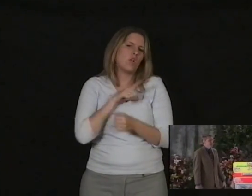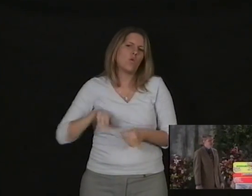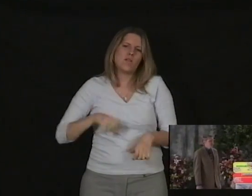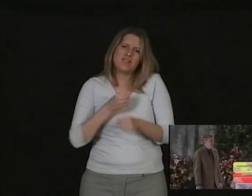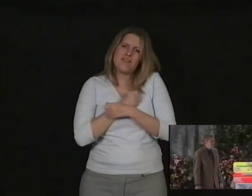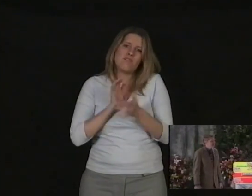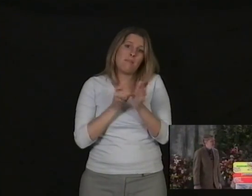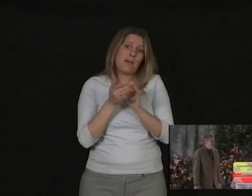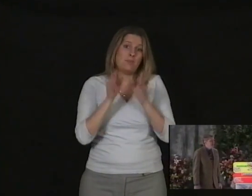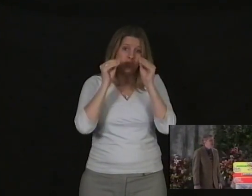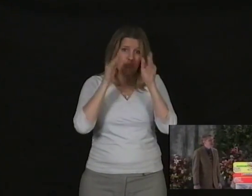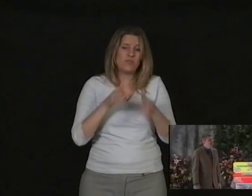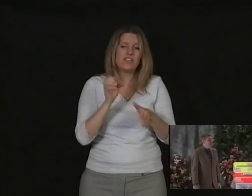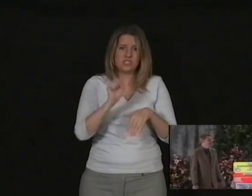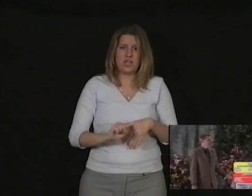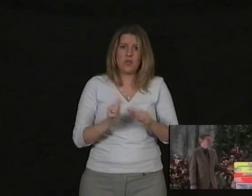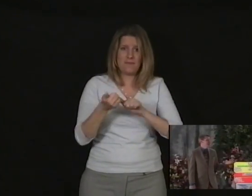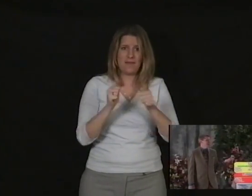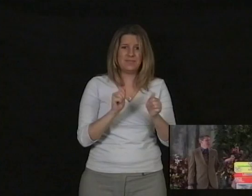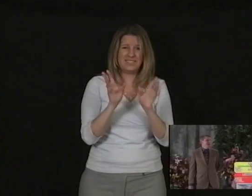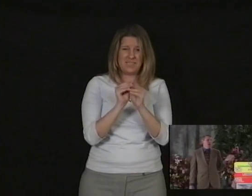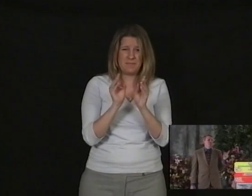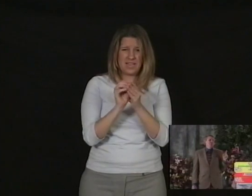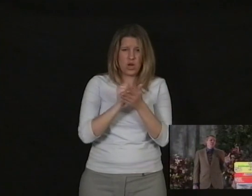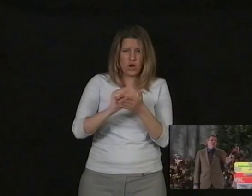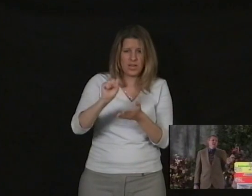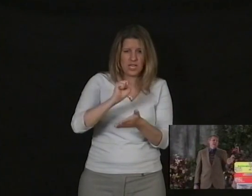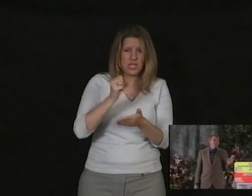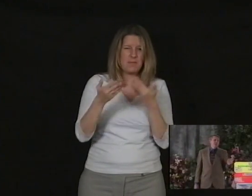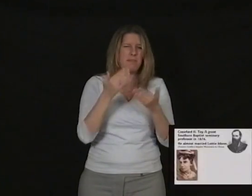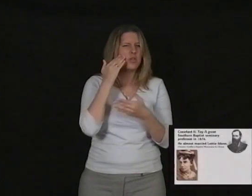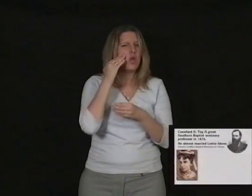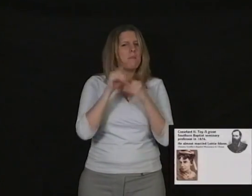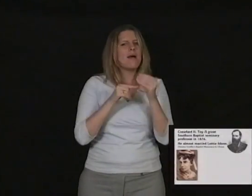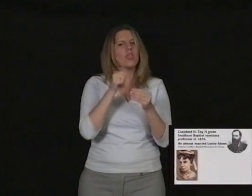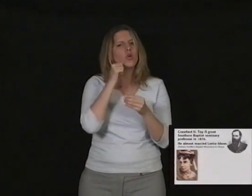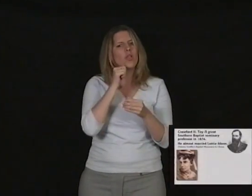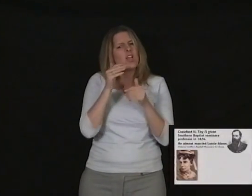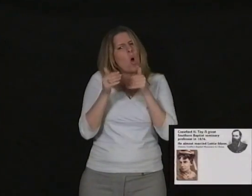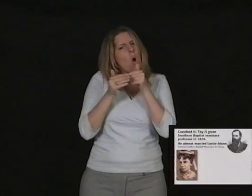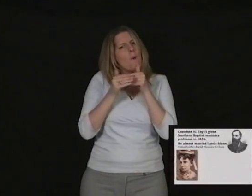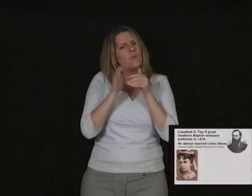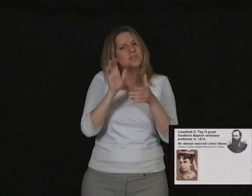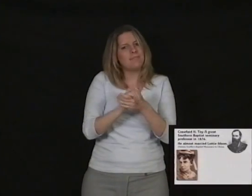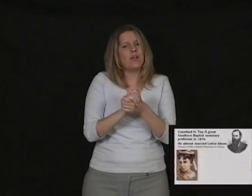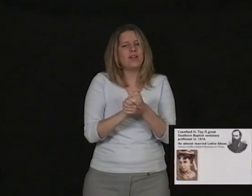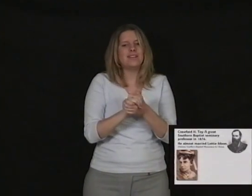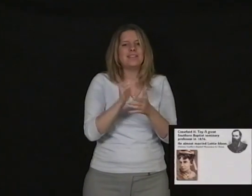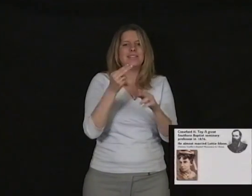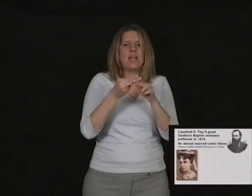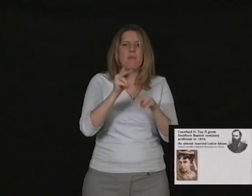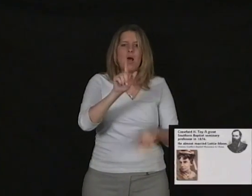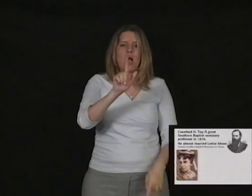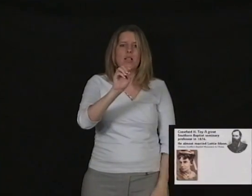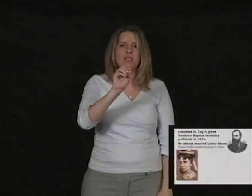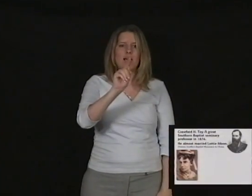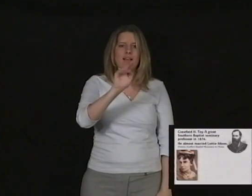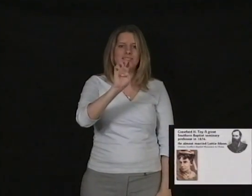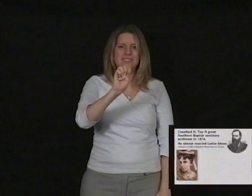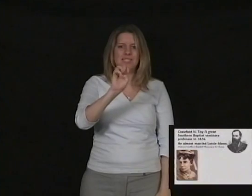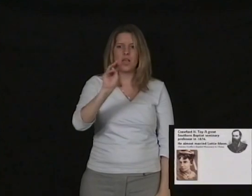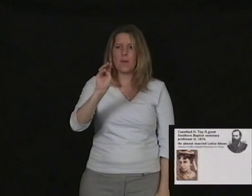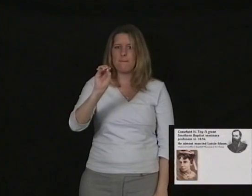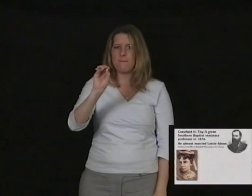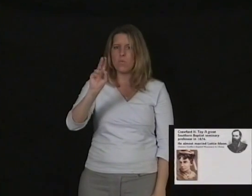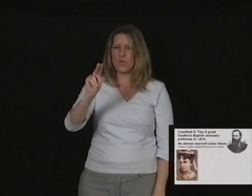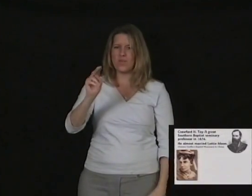at the Southern Baptist Seminary. You might know about the girl he almost married. He just about married a girl named Lottie Moon. How many have